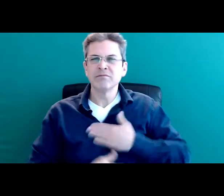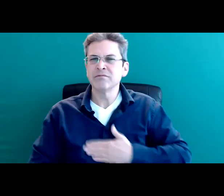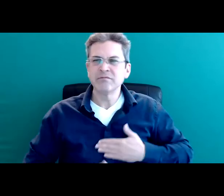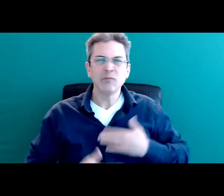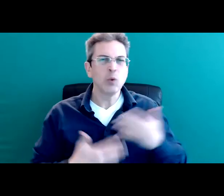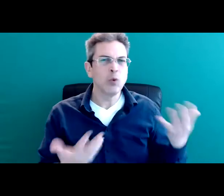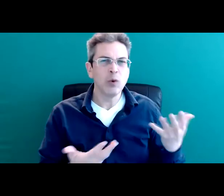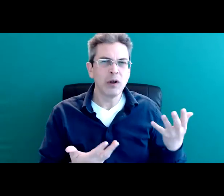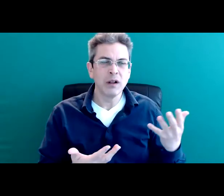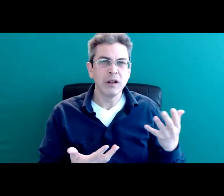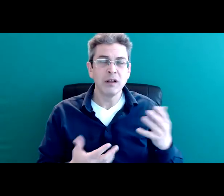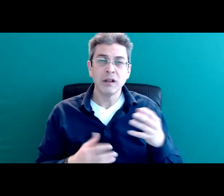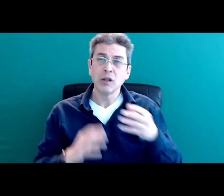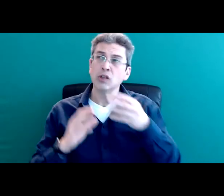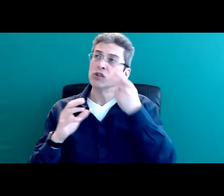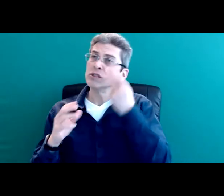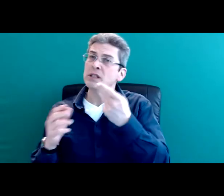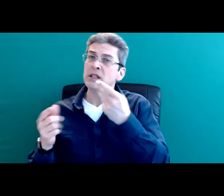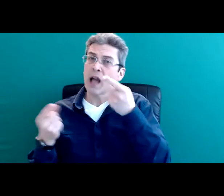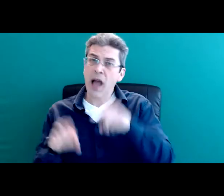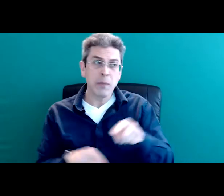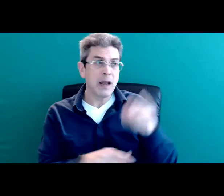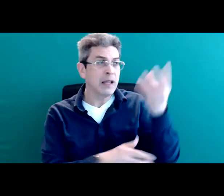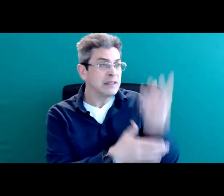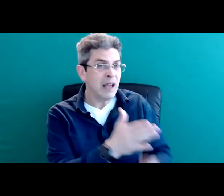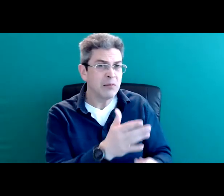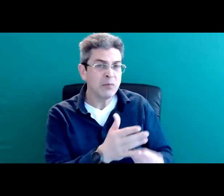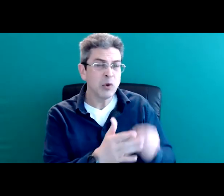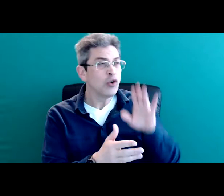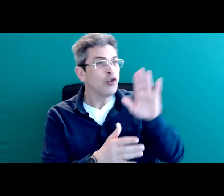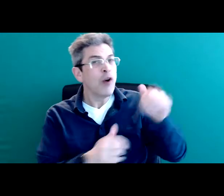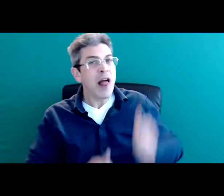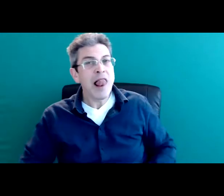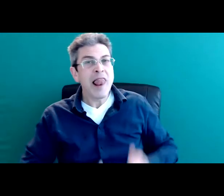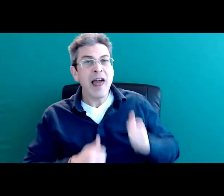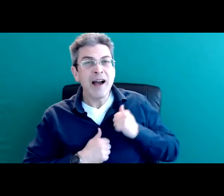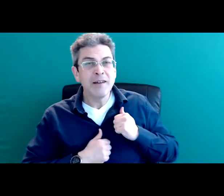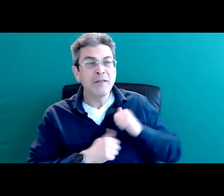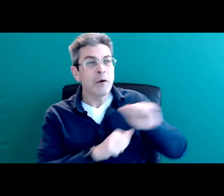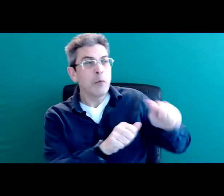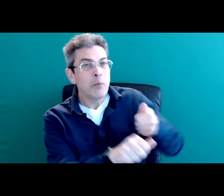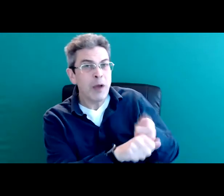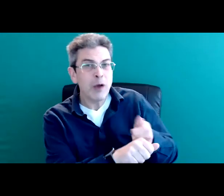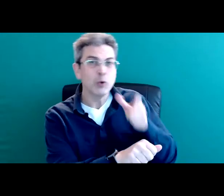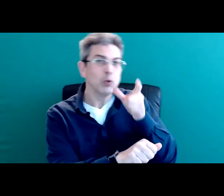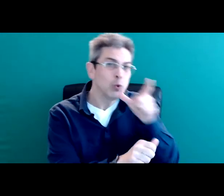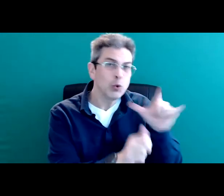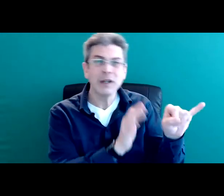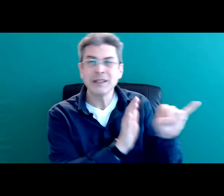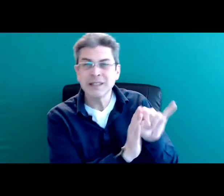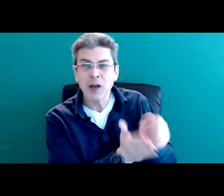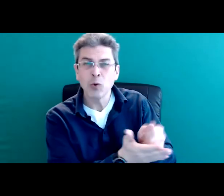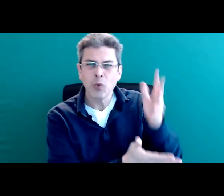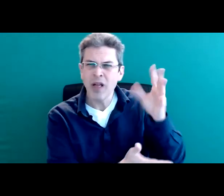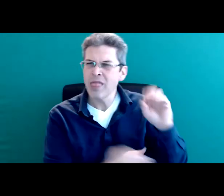tell anything about their lives, didn't say anything about who they were as people. But you know what